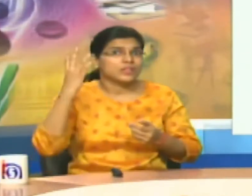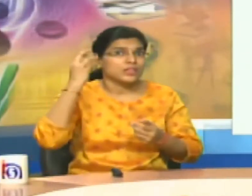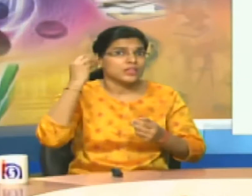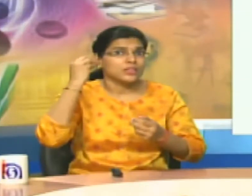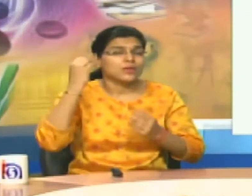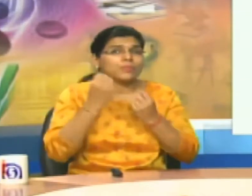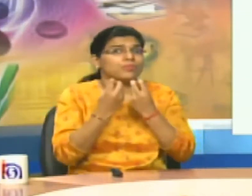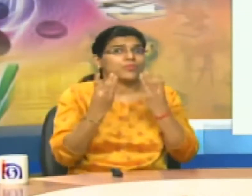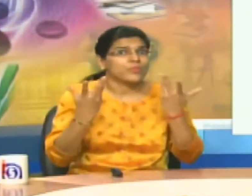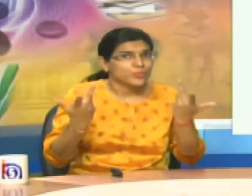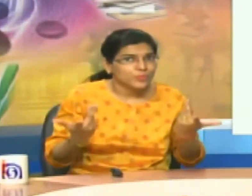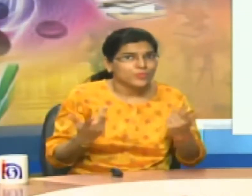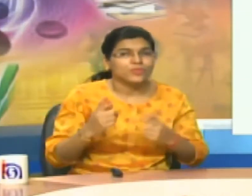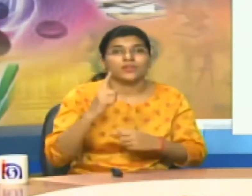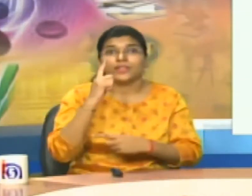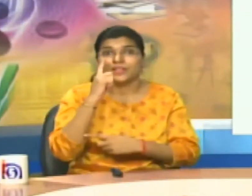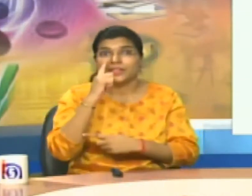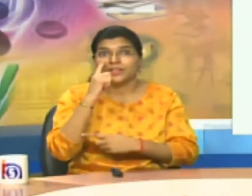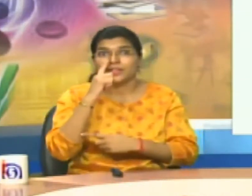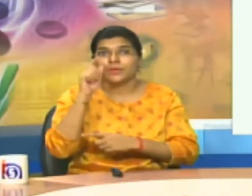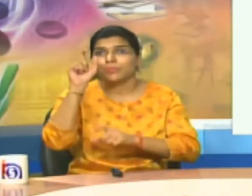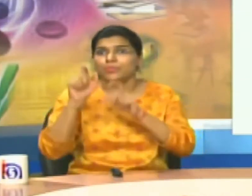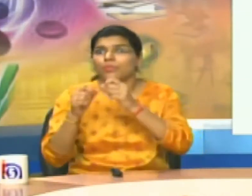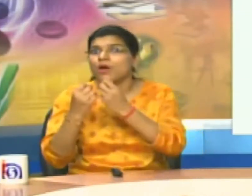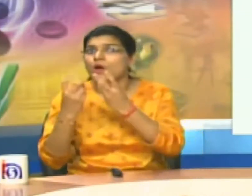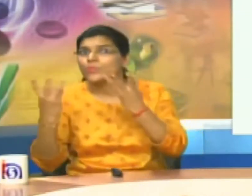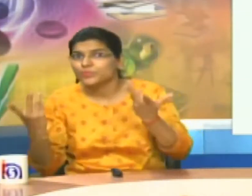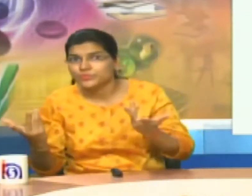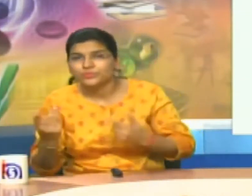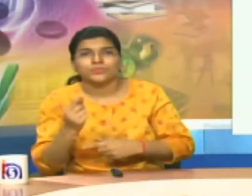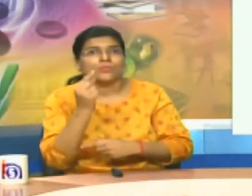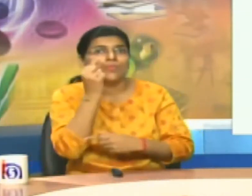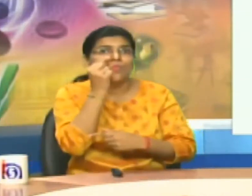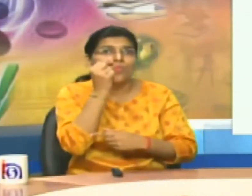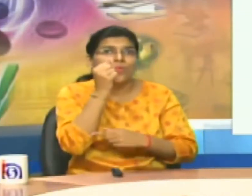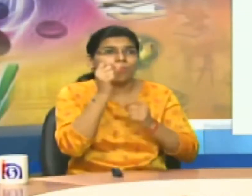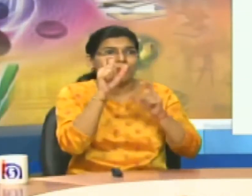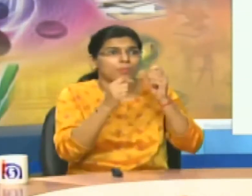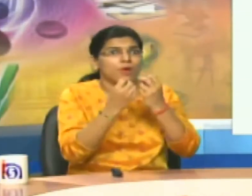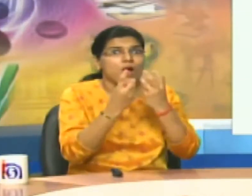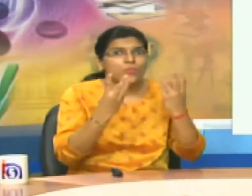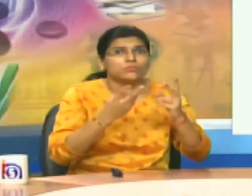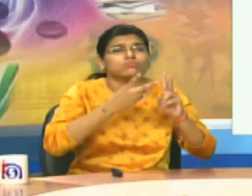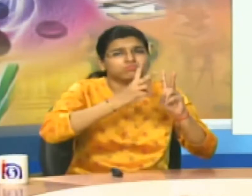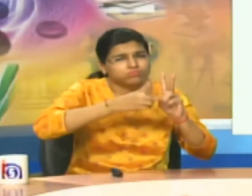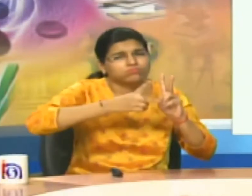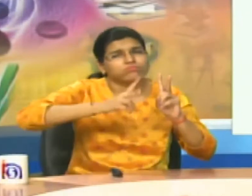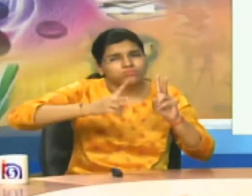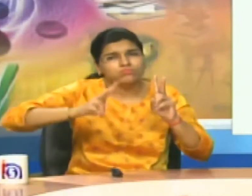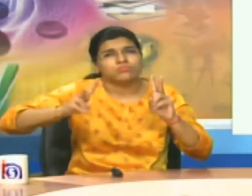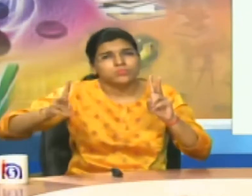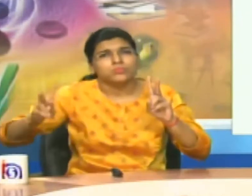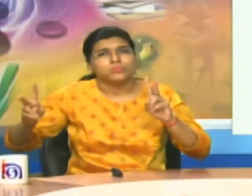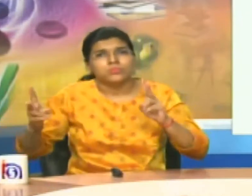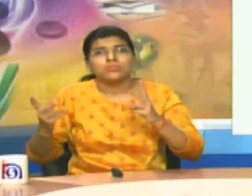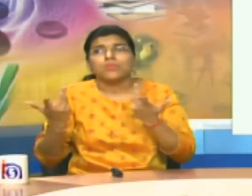are visually impaired. So, such kind of data, how many females are there, how many males are